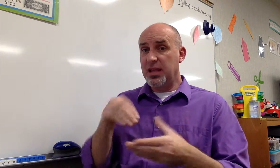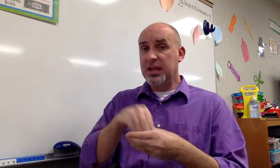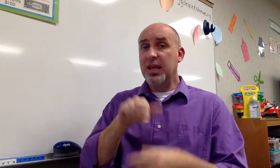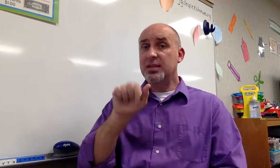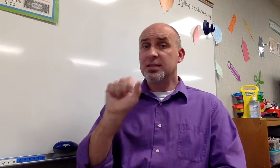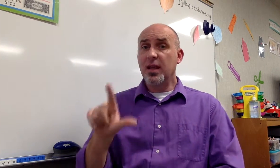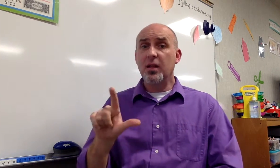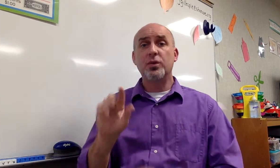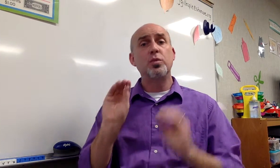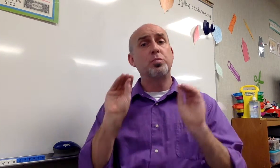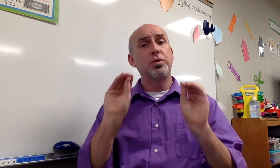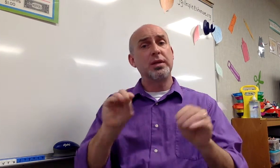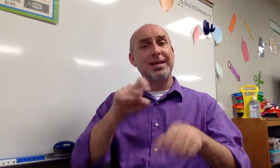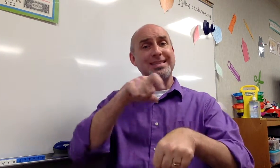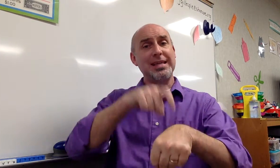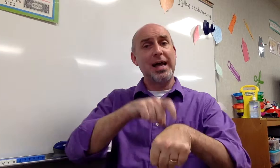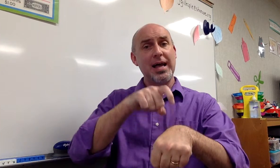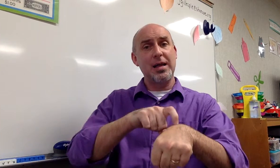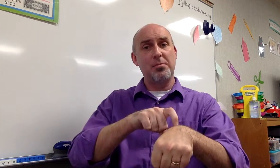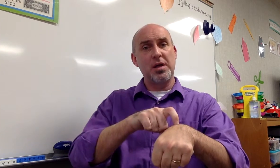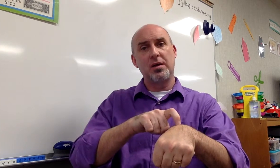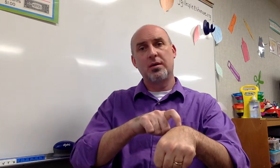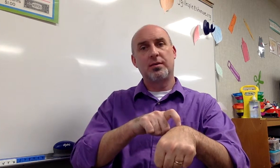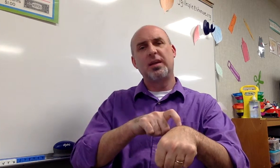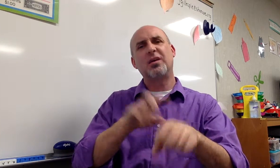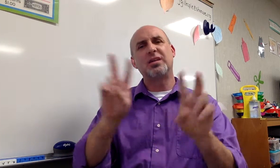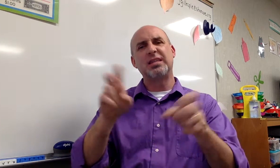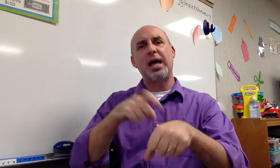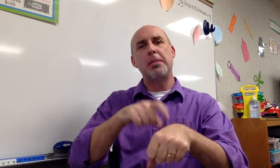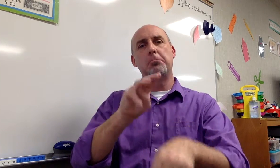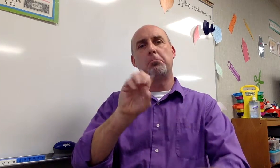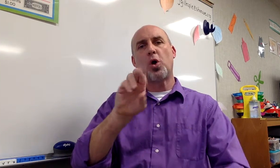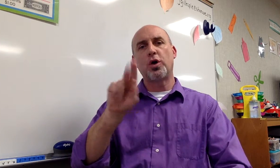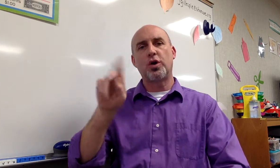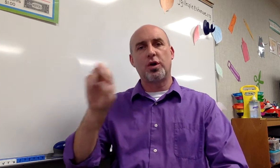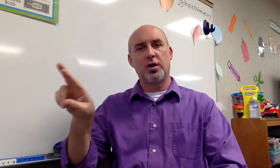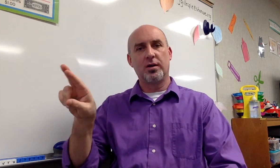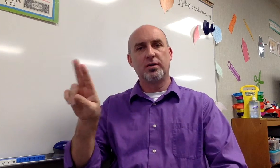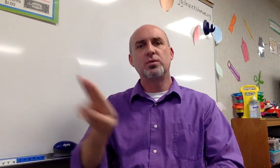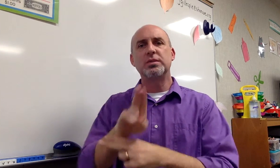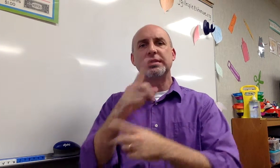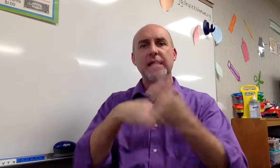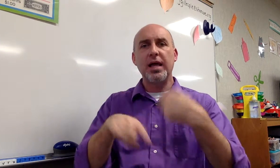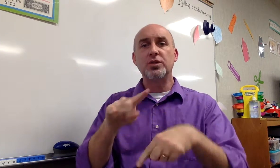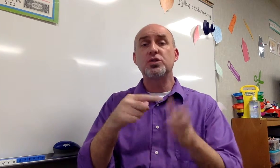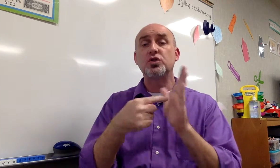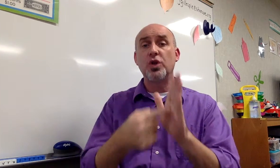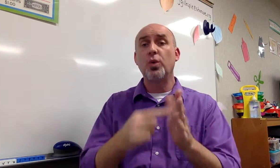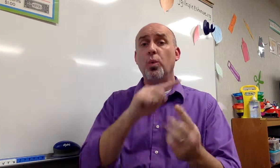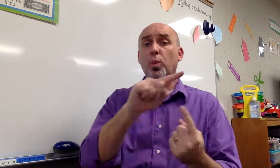in ASL, you put a time, they call it a time marker. You use a sign to show